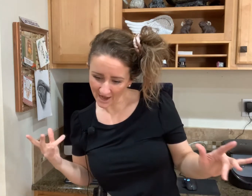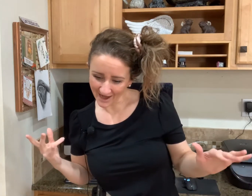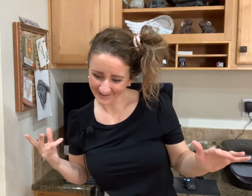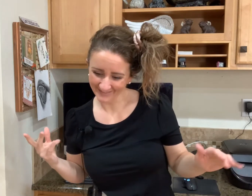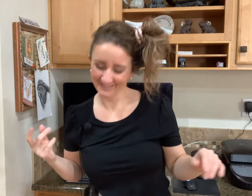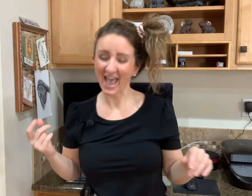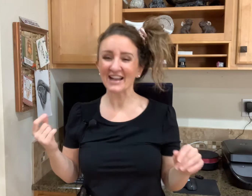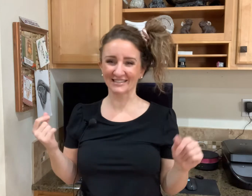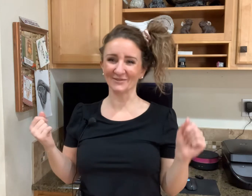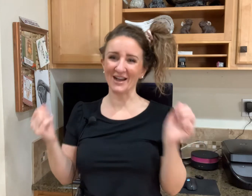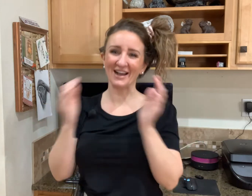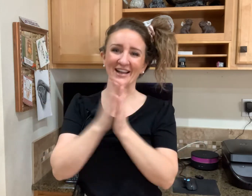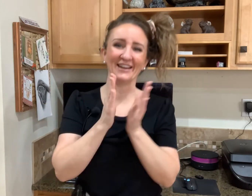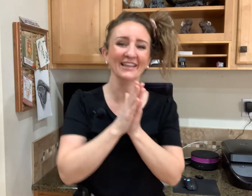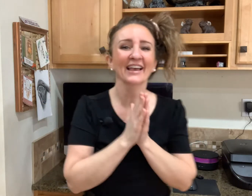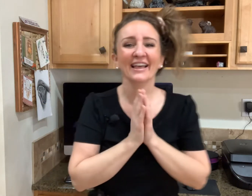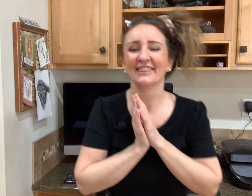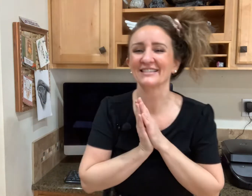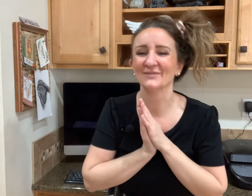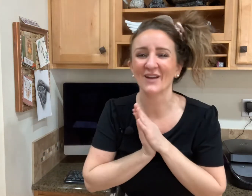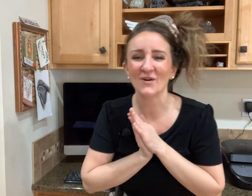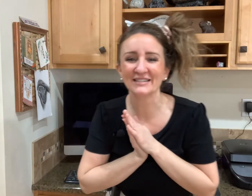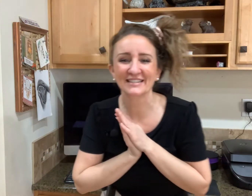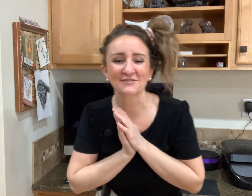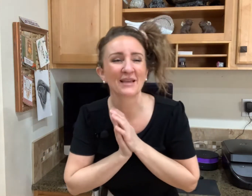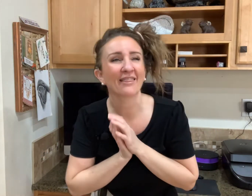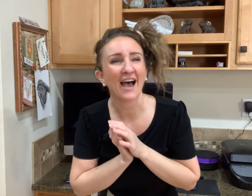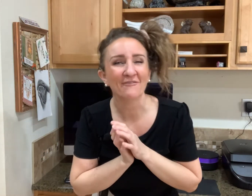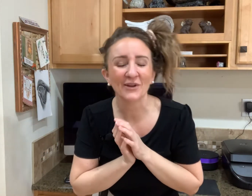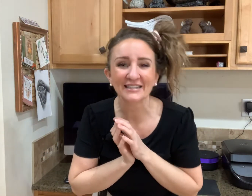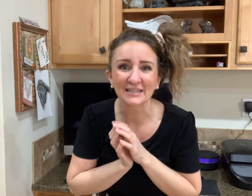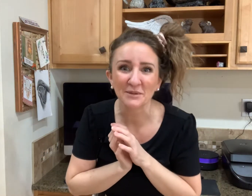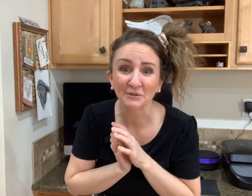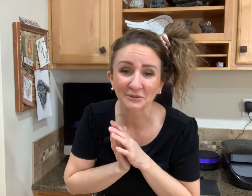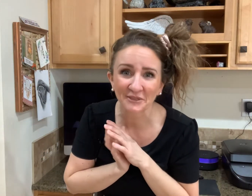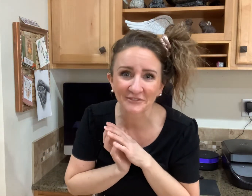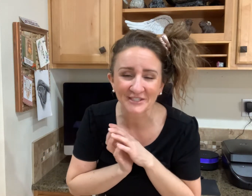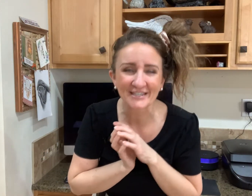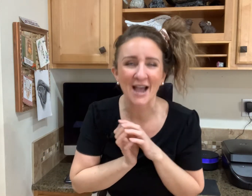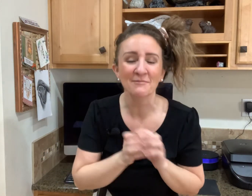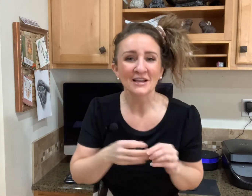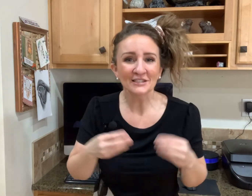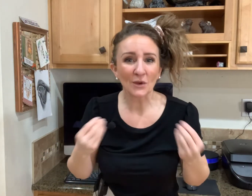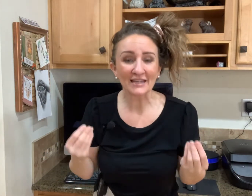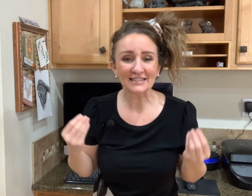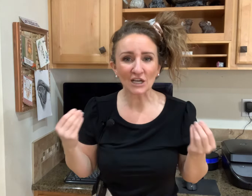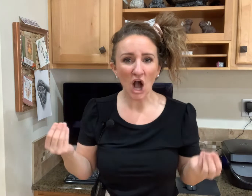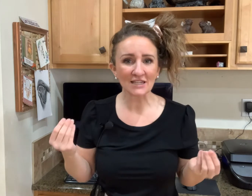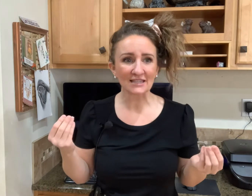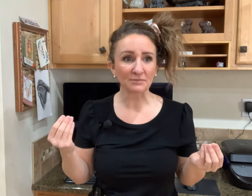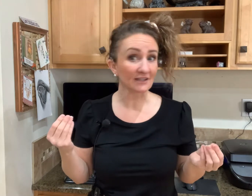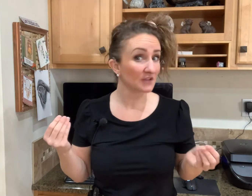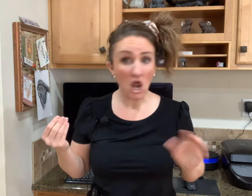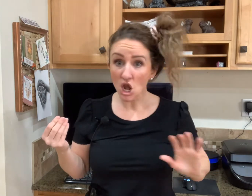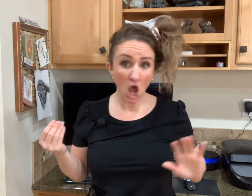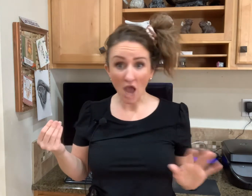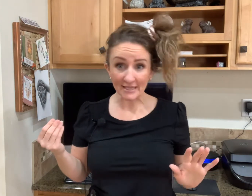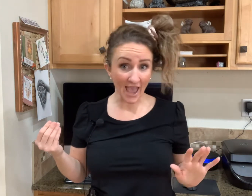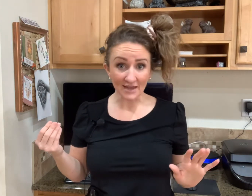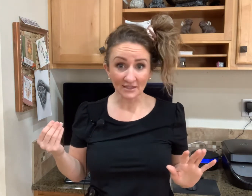Okay, next one. This one always gives me a laugh when I see people do it the first time. So it's the concept of not yet,